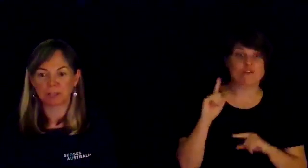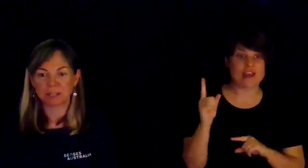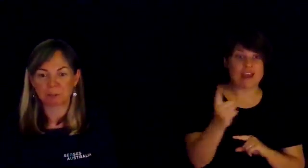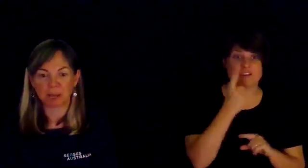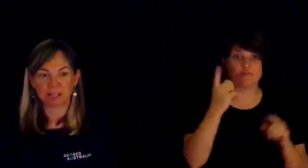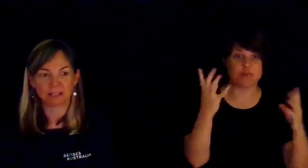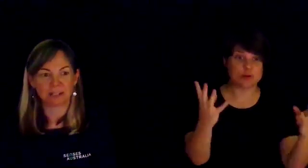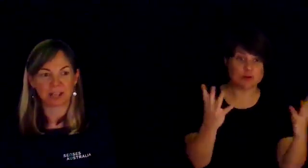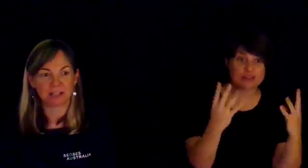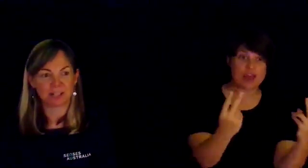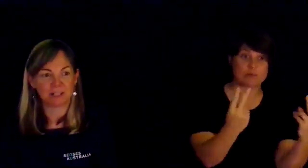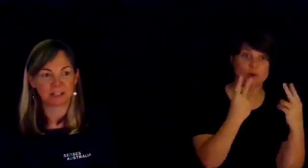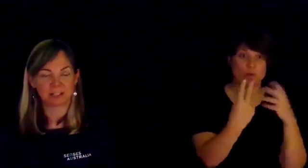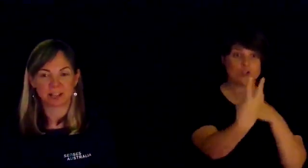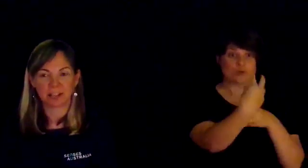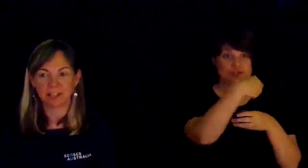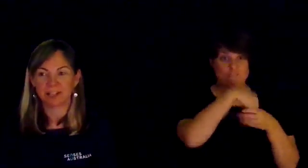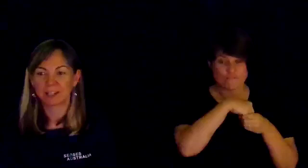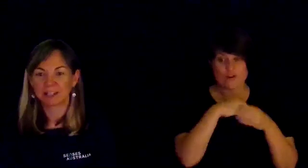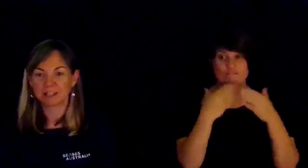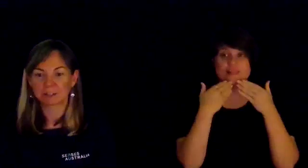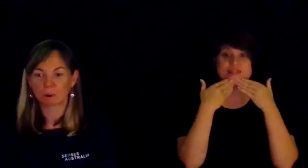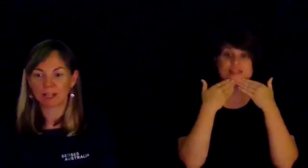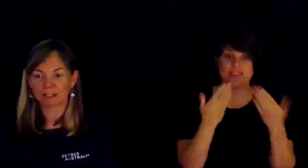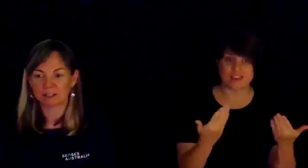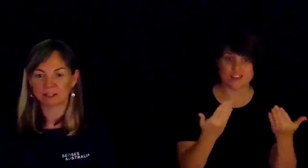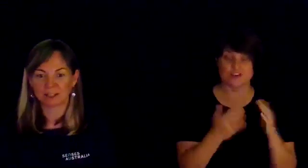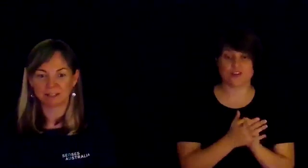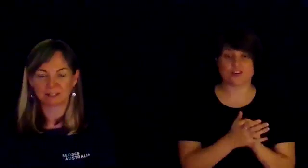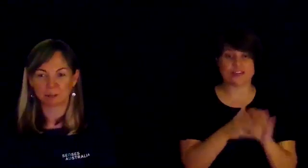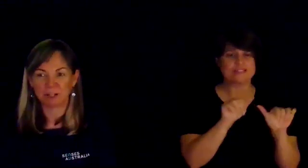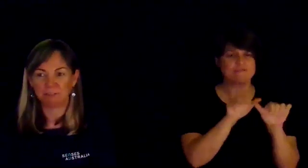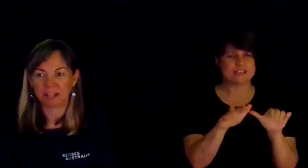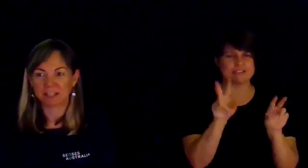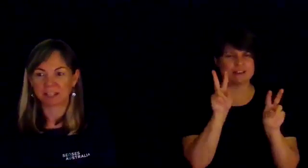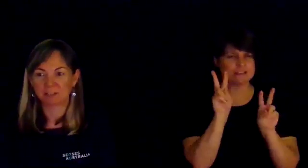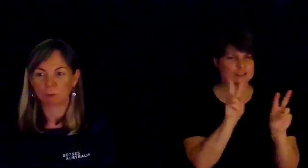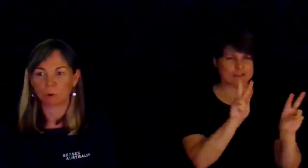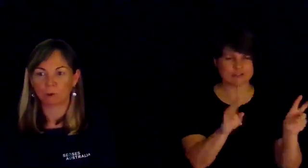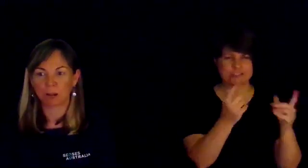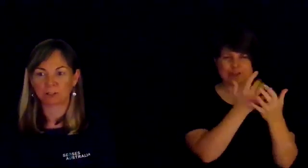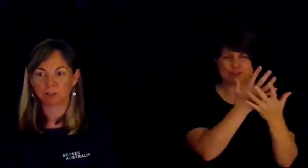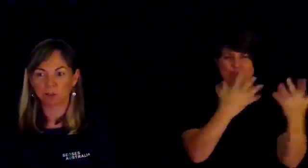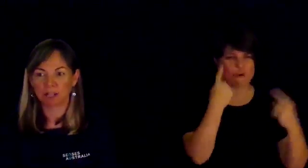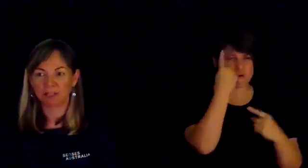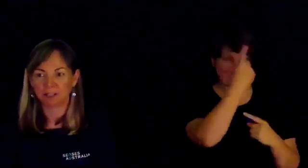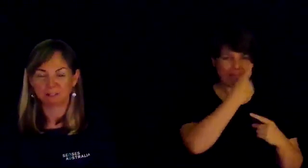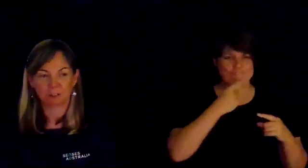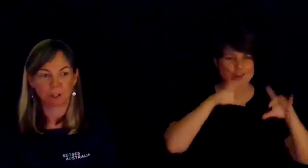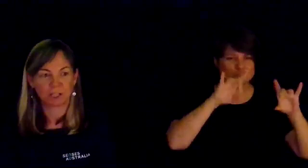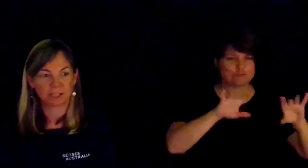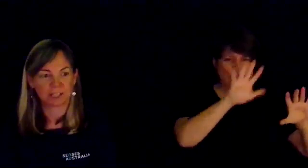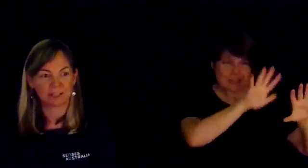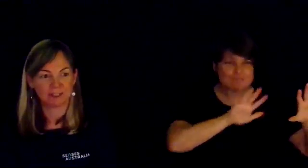who participated and attended today. It's great to see so many faces from all around